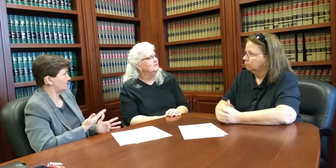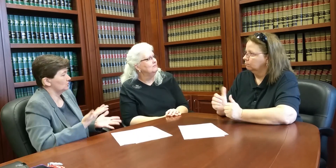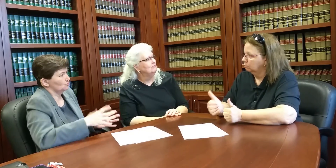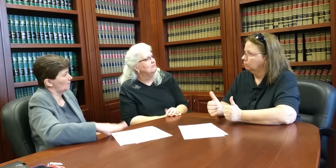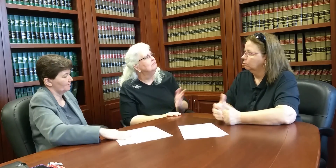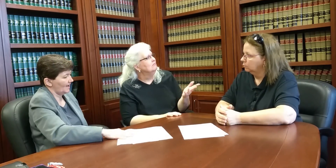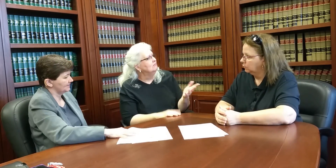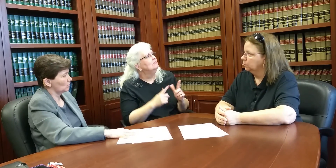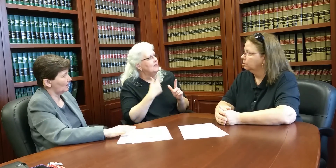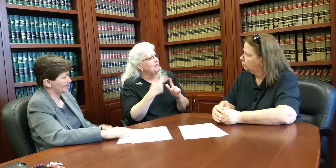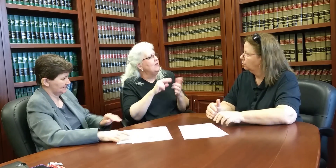Then you're not providing equal access.